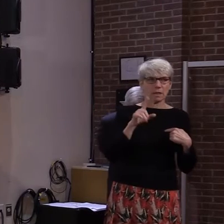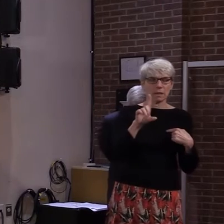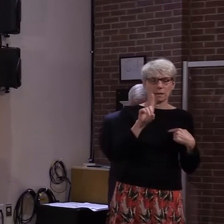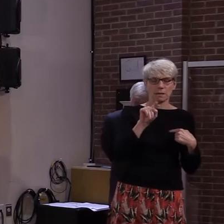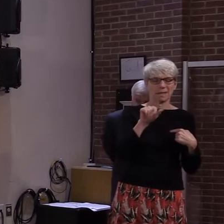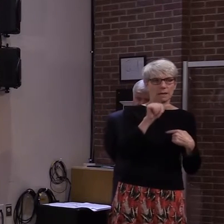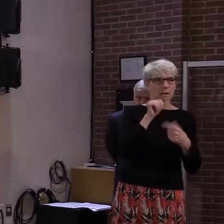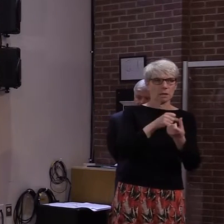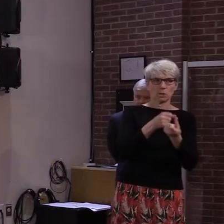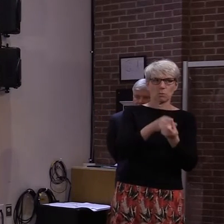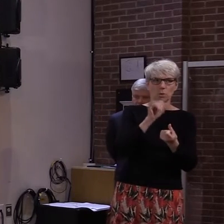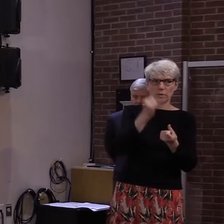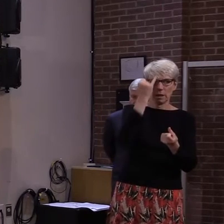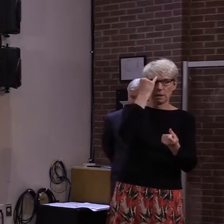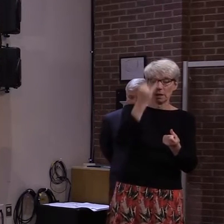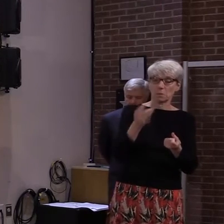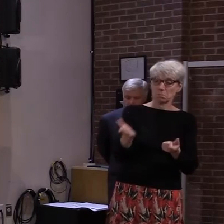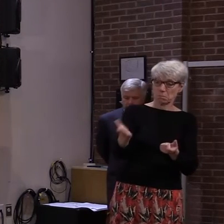Yes, good afternoon.